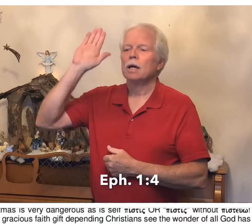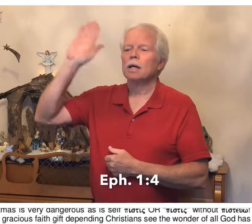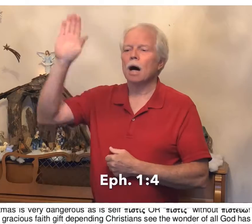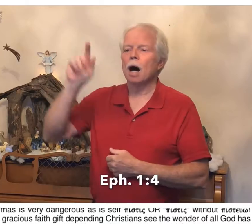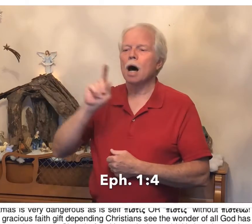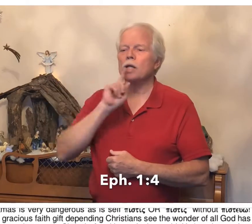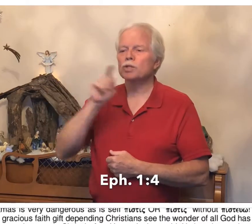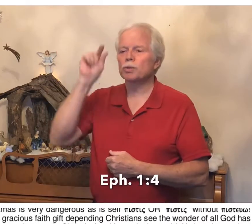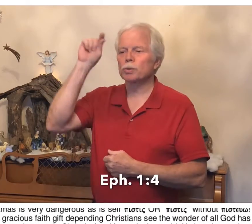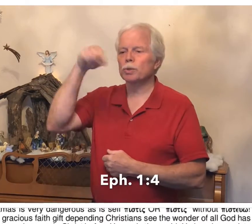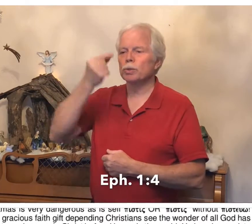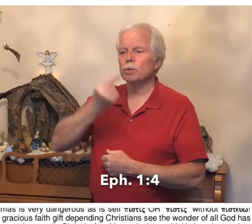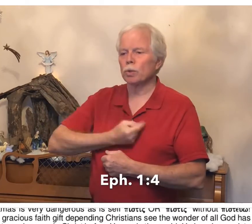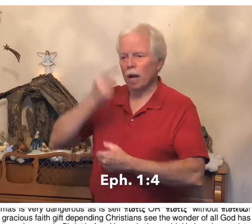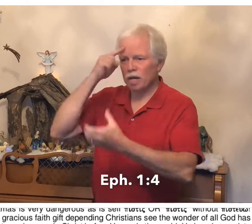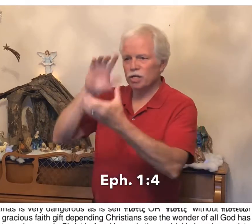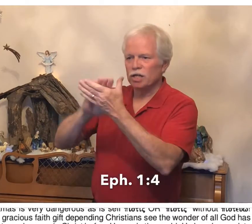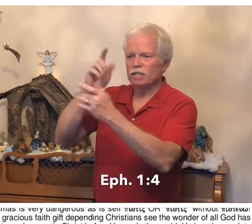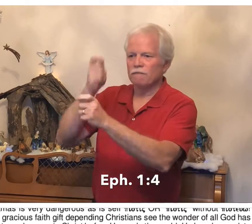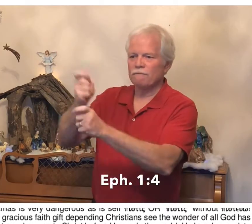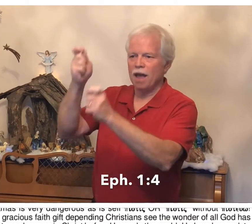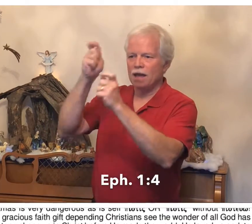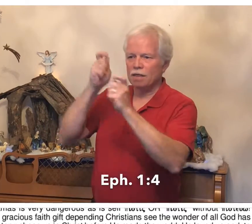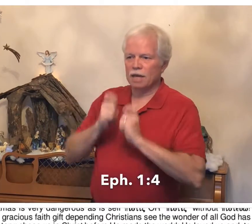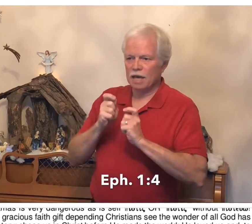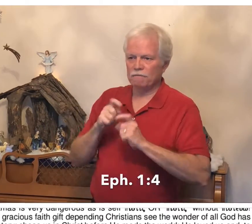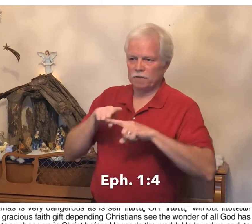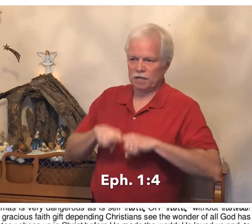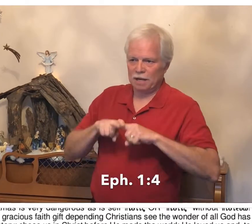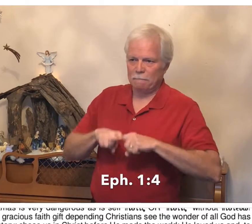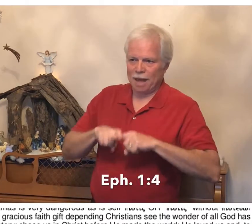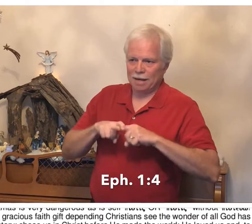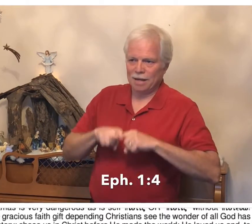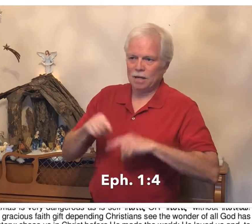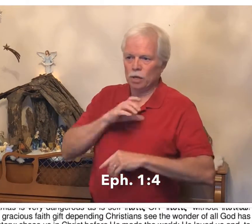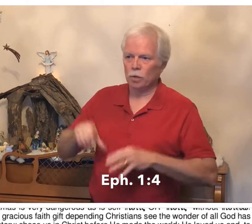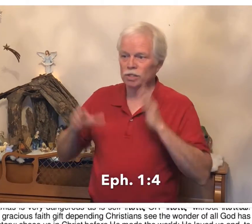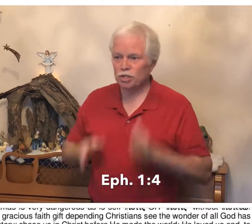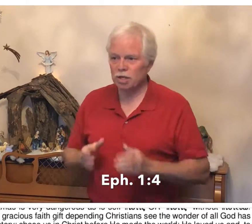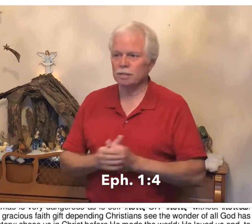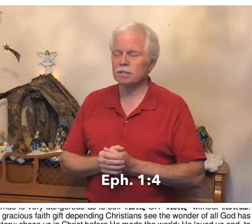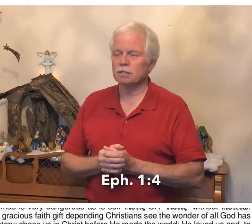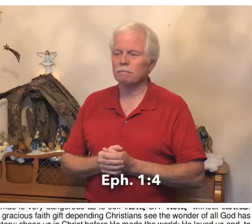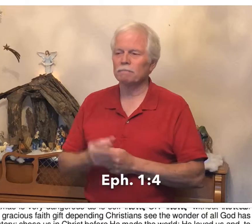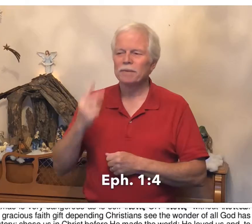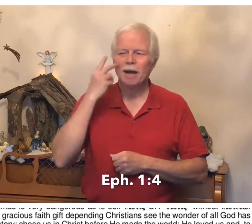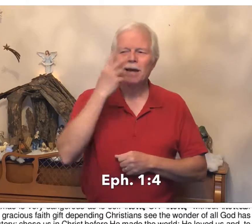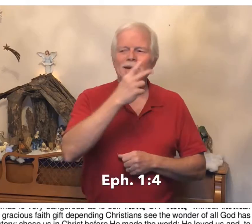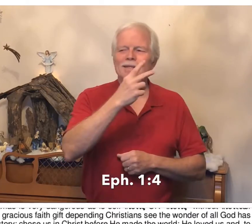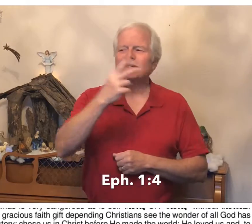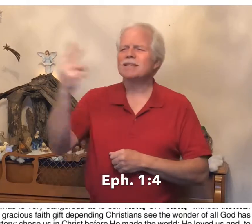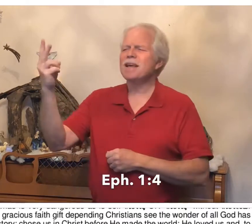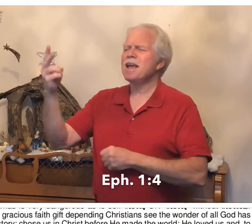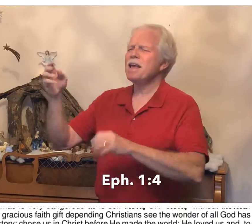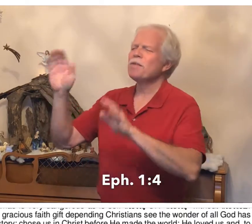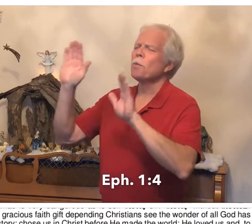God's true, God's gracious, faith-gift-dependent Christians see the